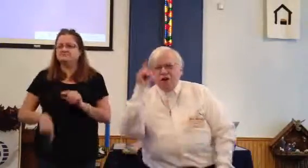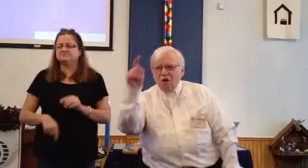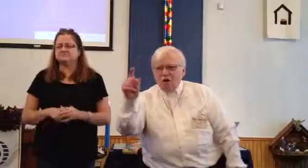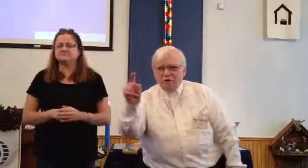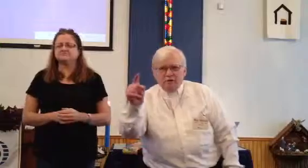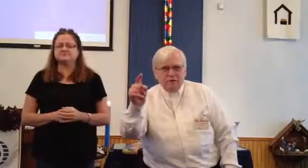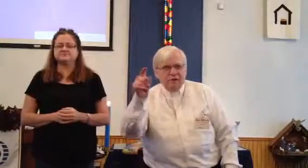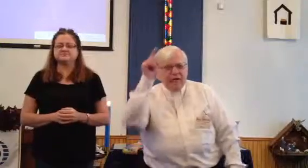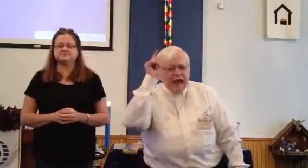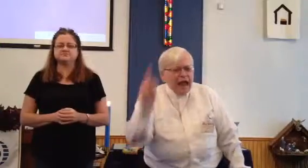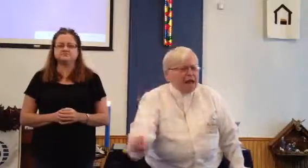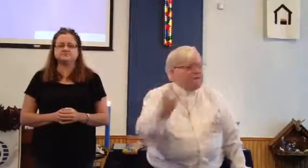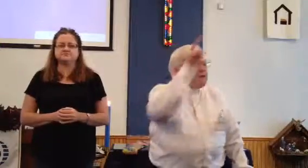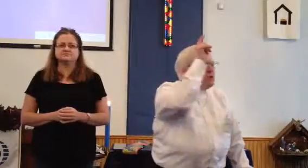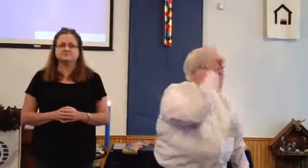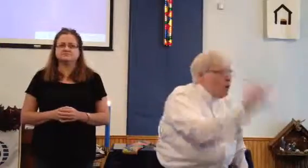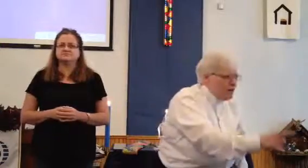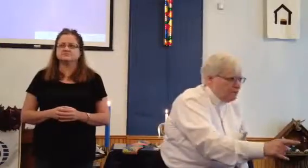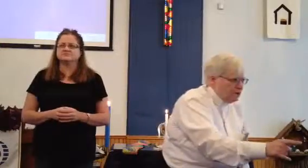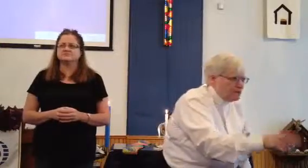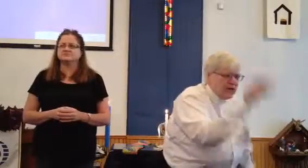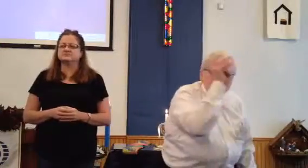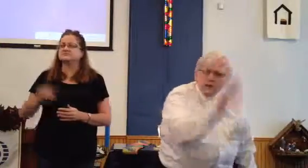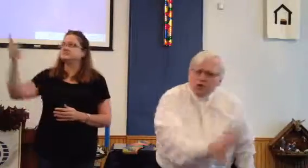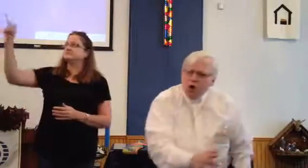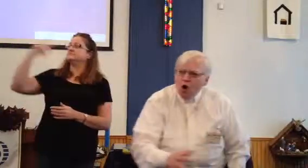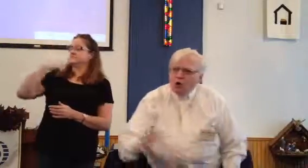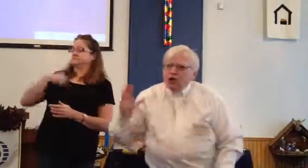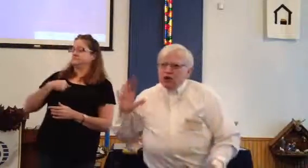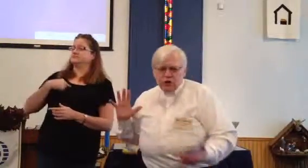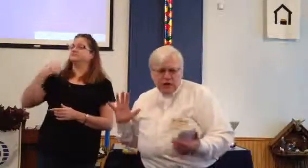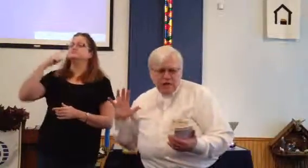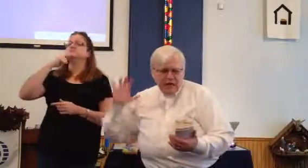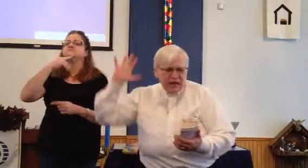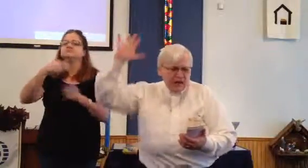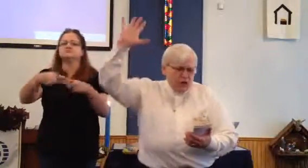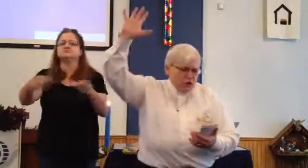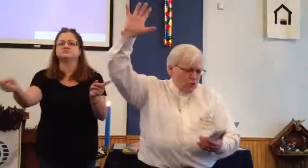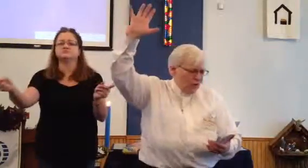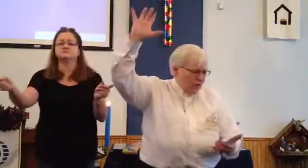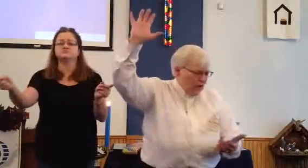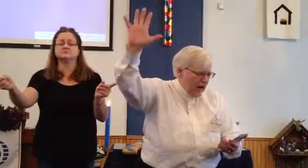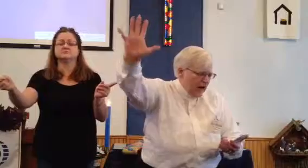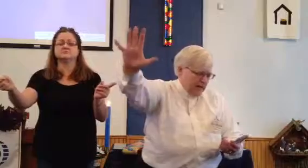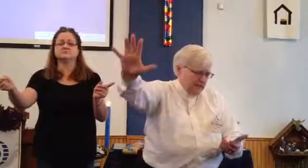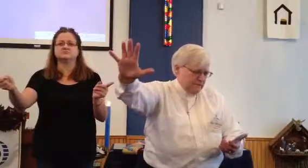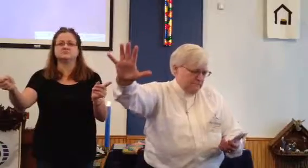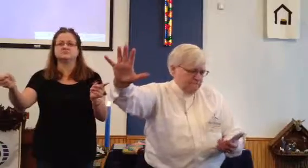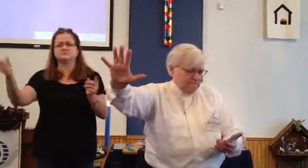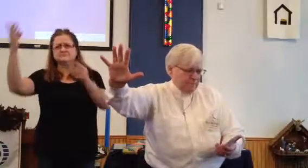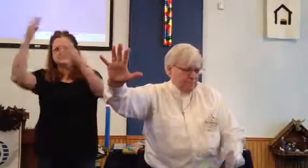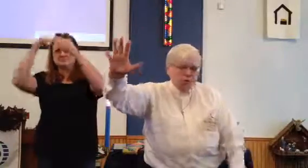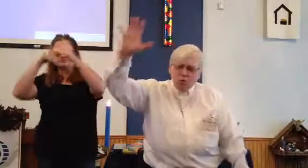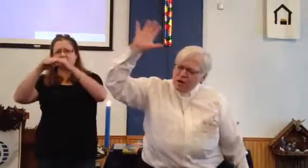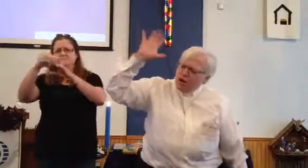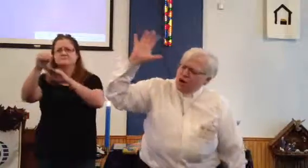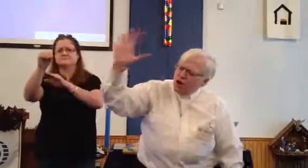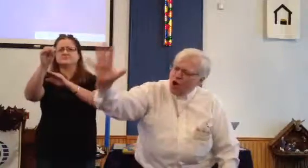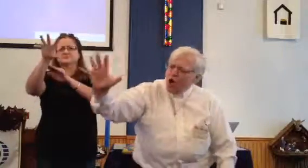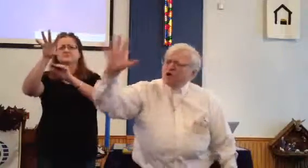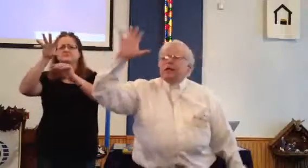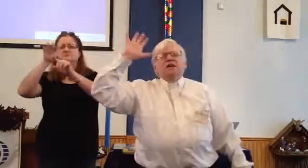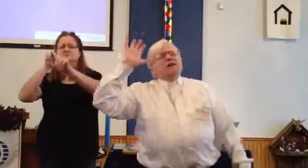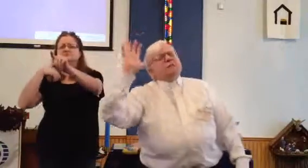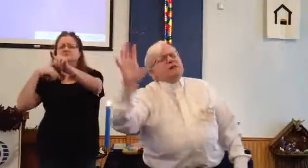We are called. Every one of us is called to come into the light. We